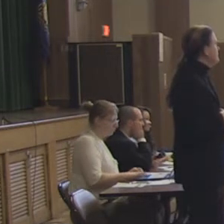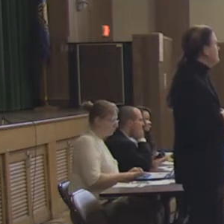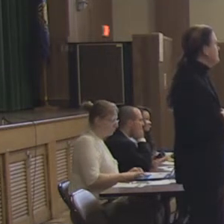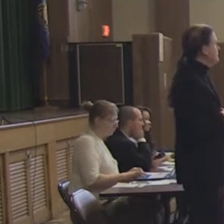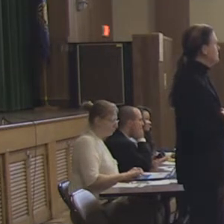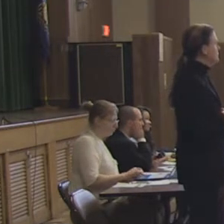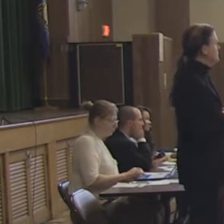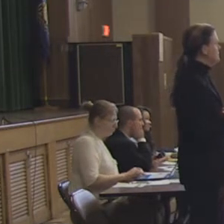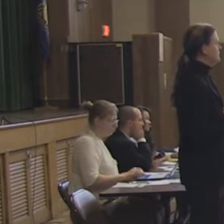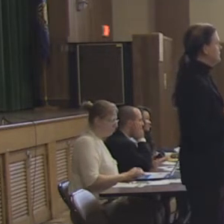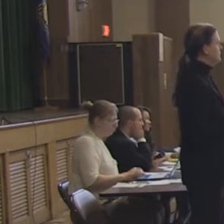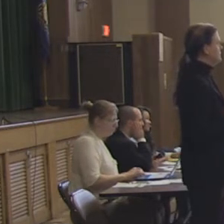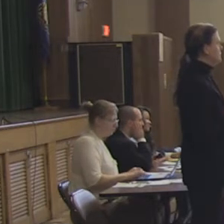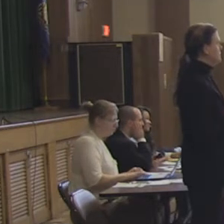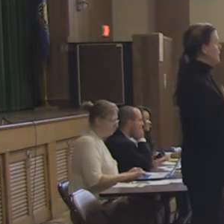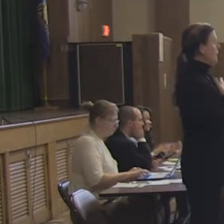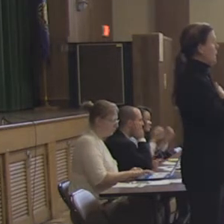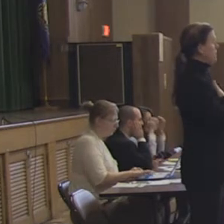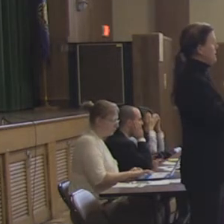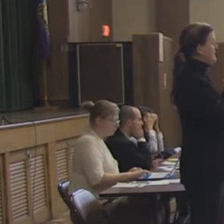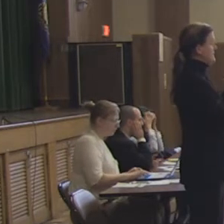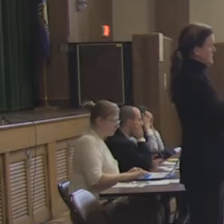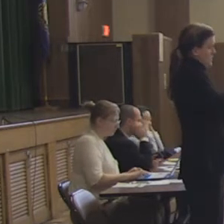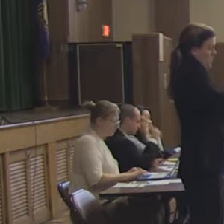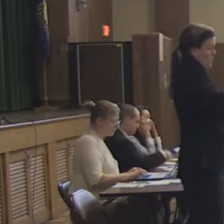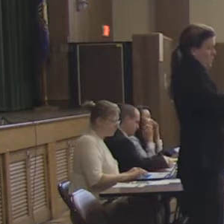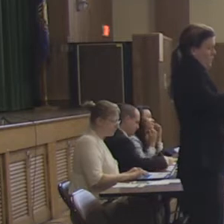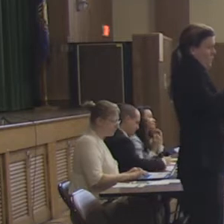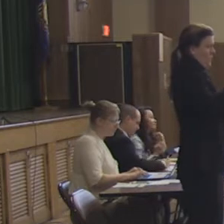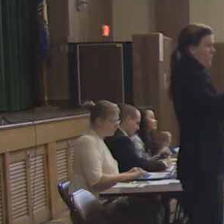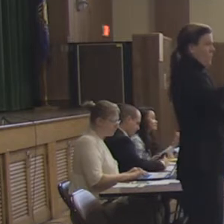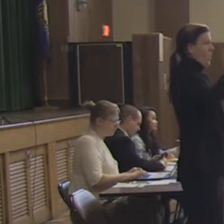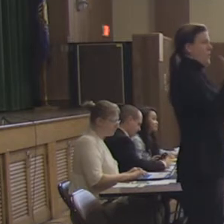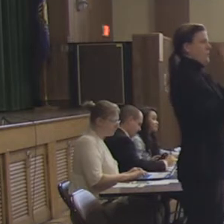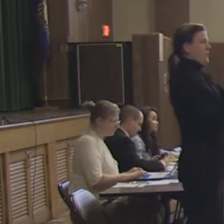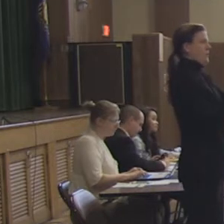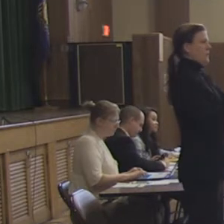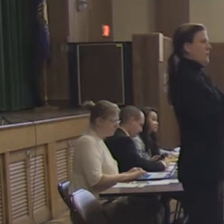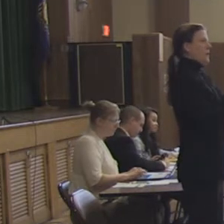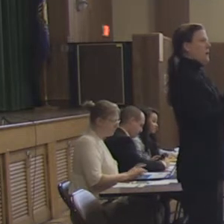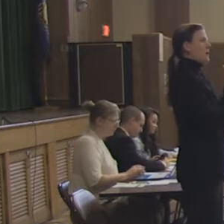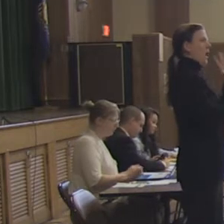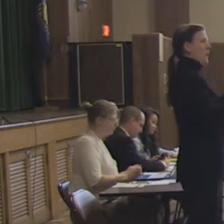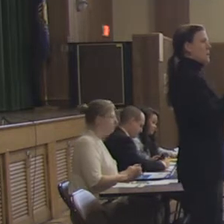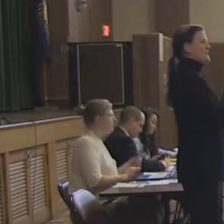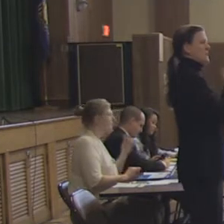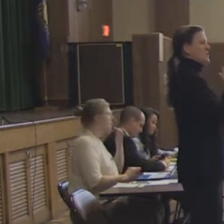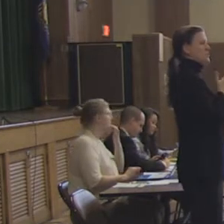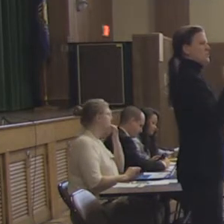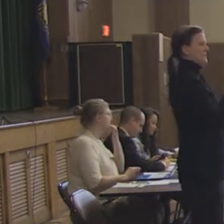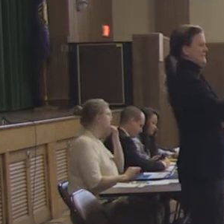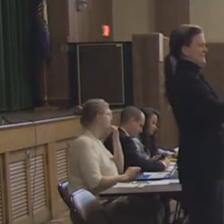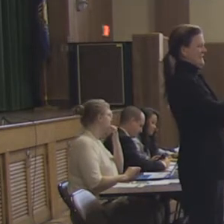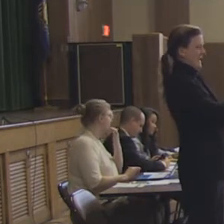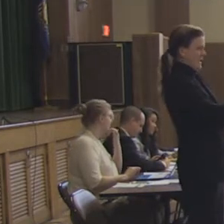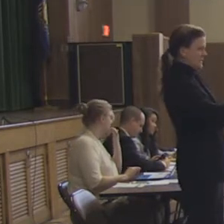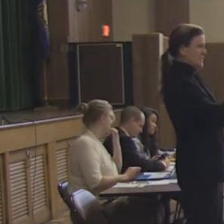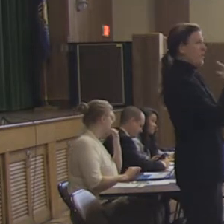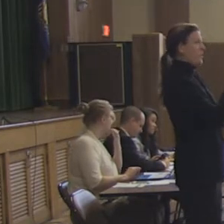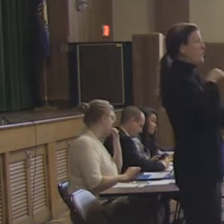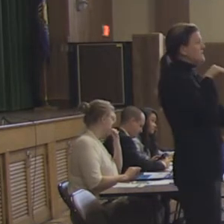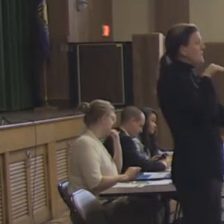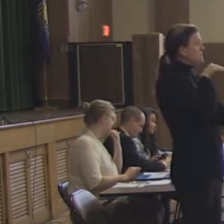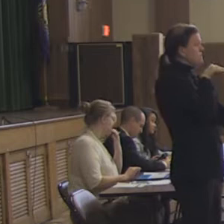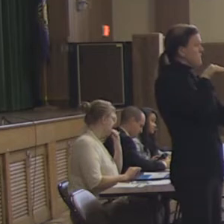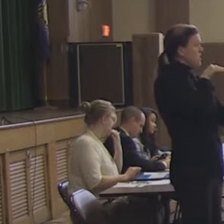I'm asking that you please continue funding of comprehensive community services and peer specialists. Both